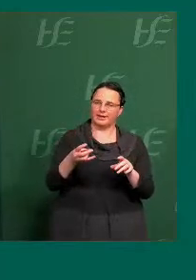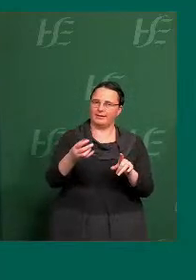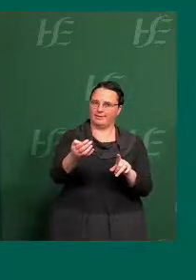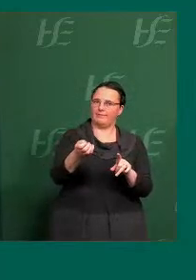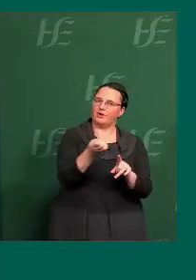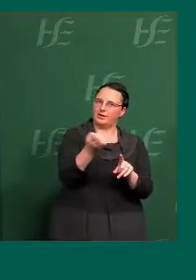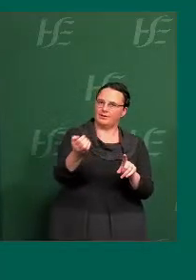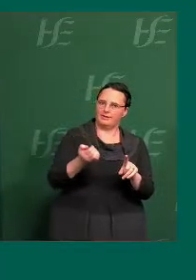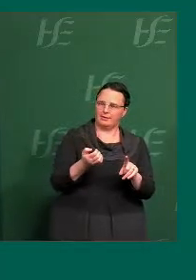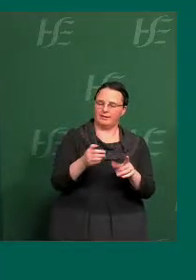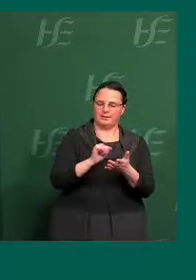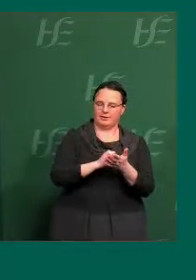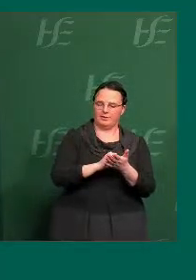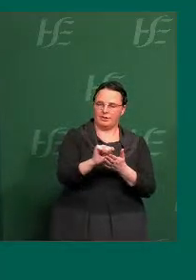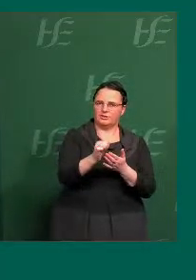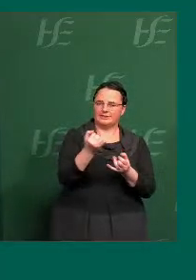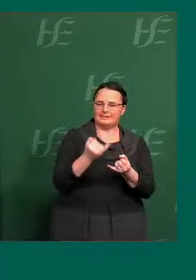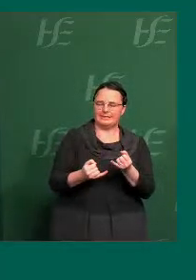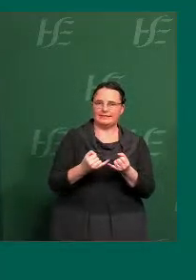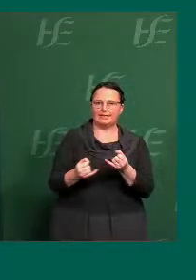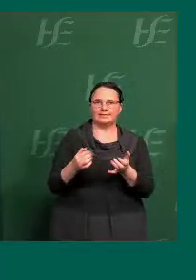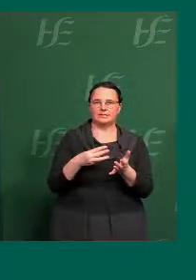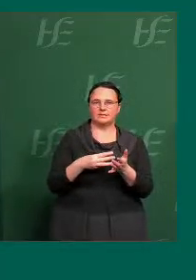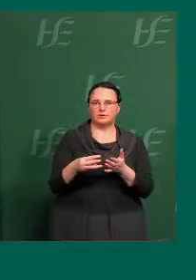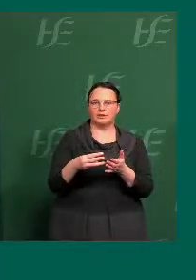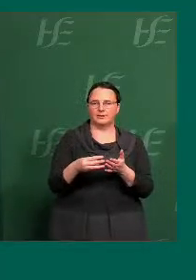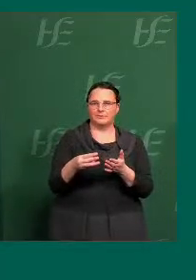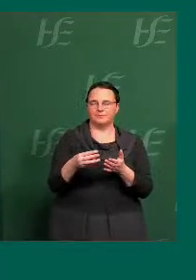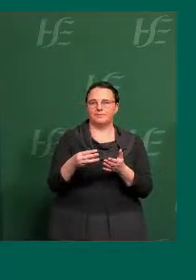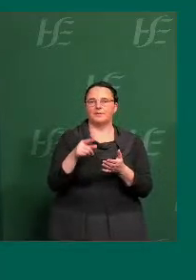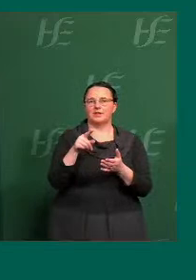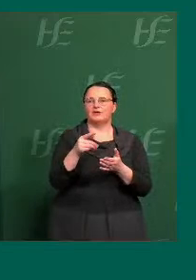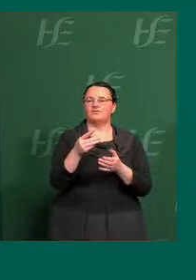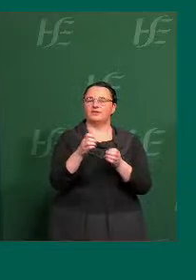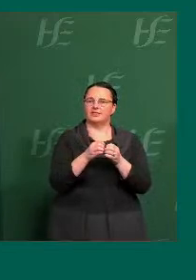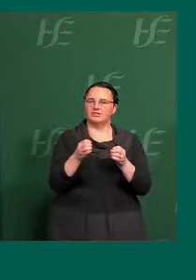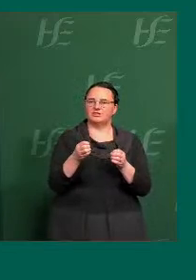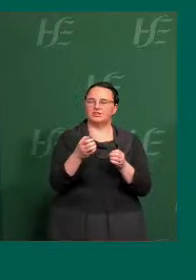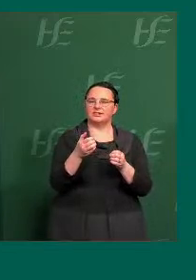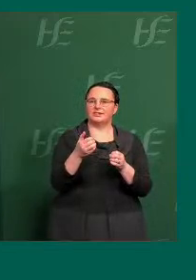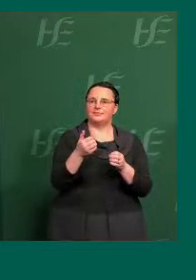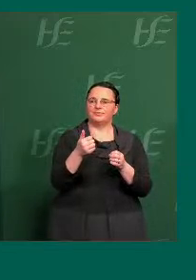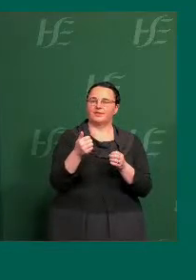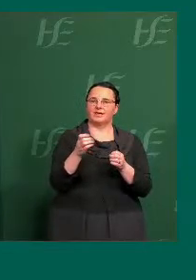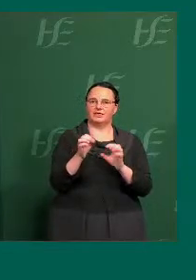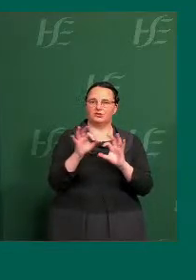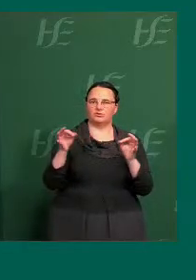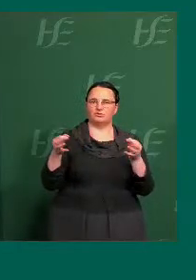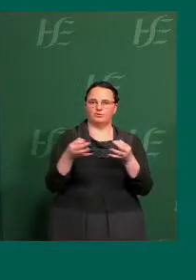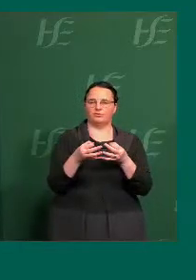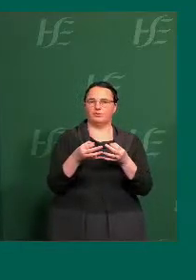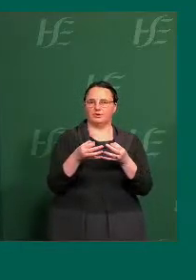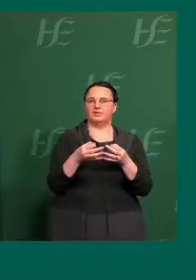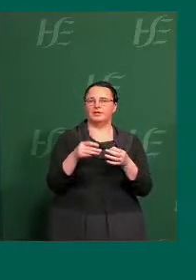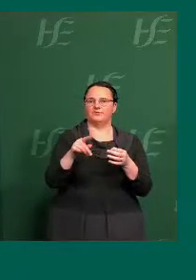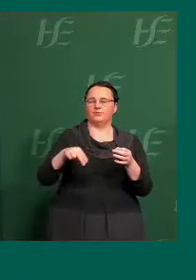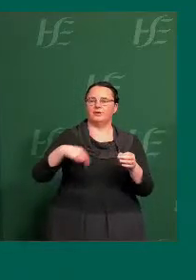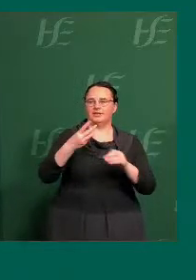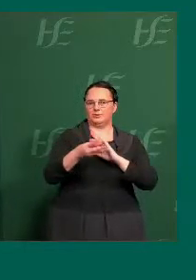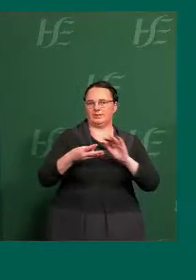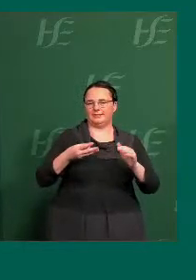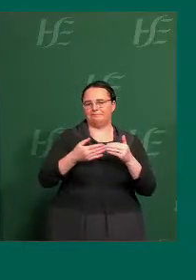we'll be publishing further details related to indicative dates of each age group after the 40 years and over next week.